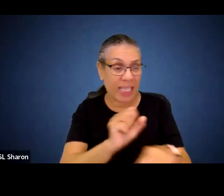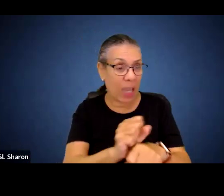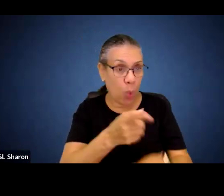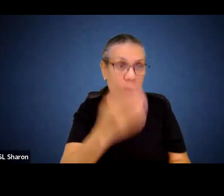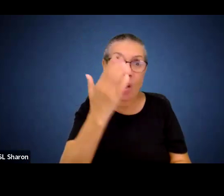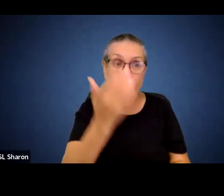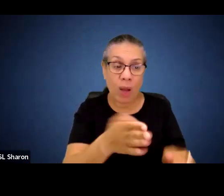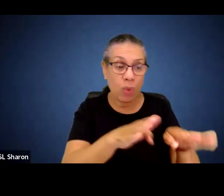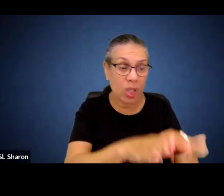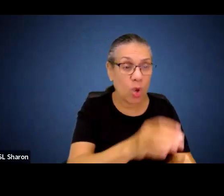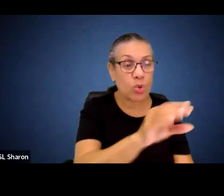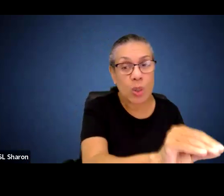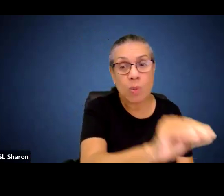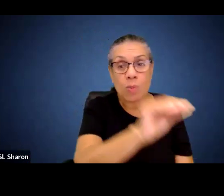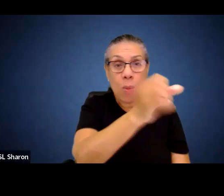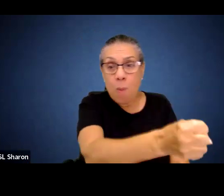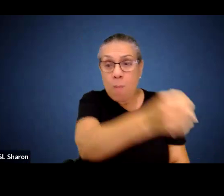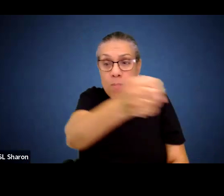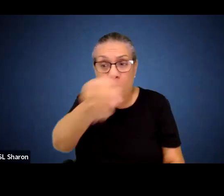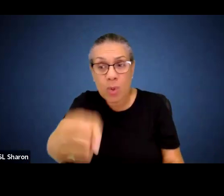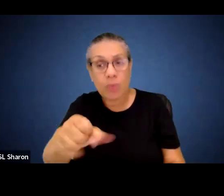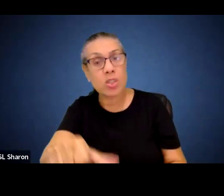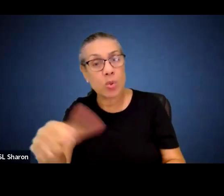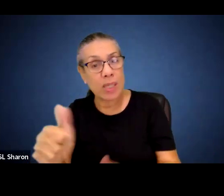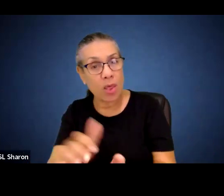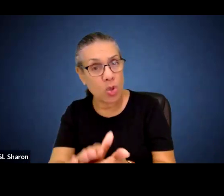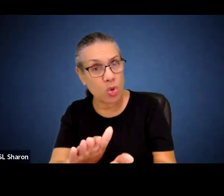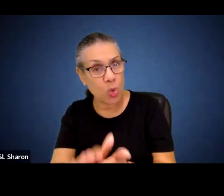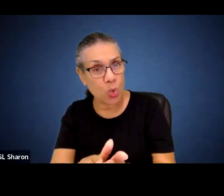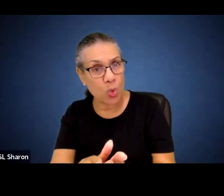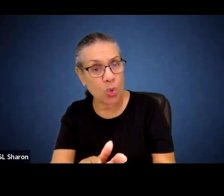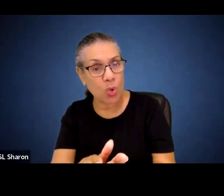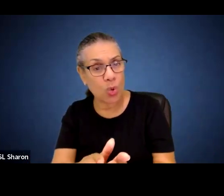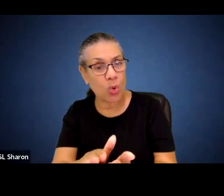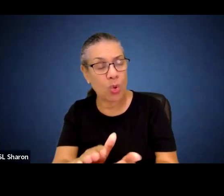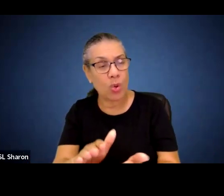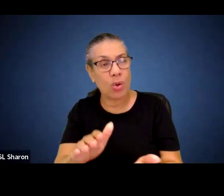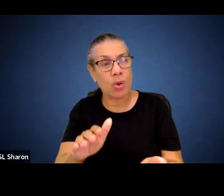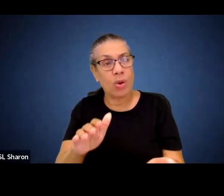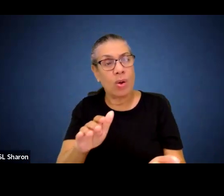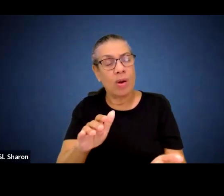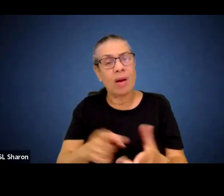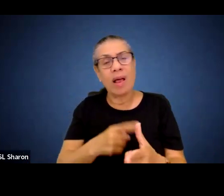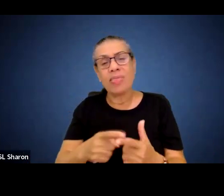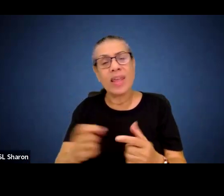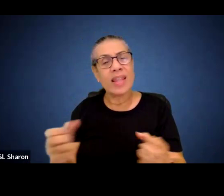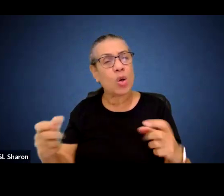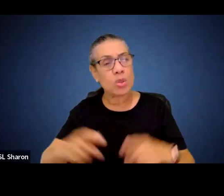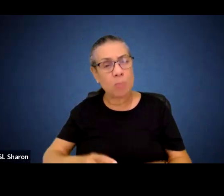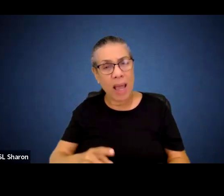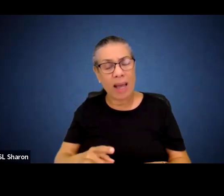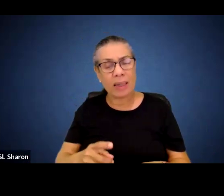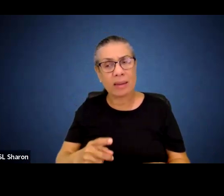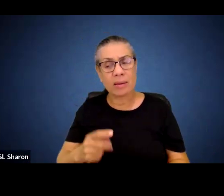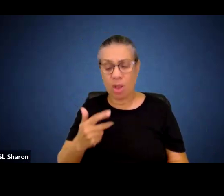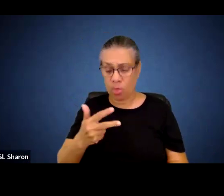teaching staff, and then that would redound back to the question of